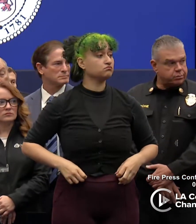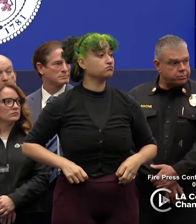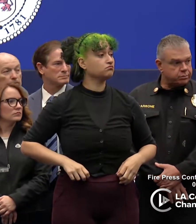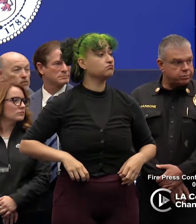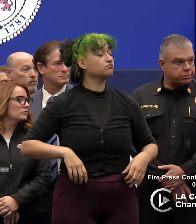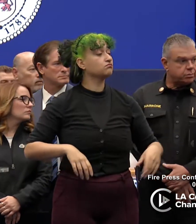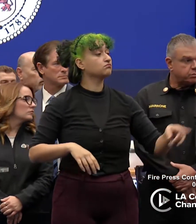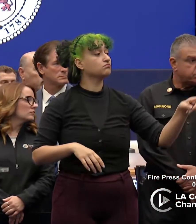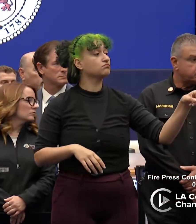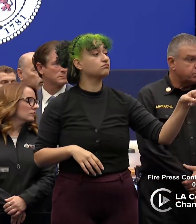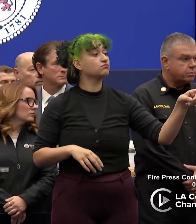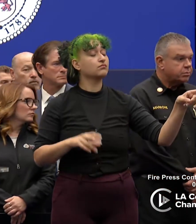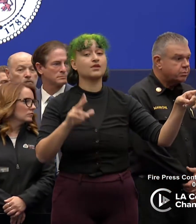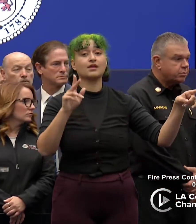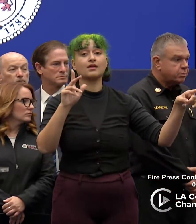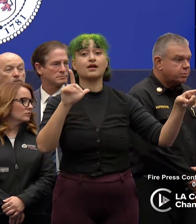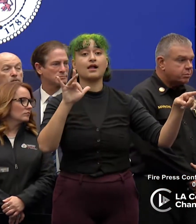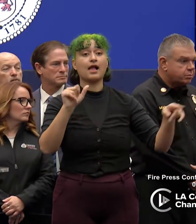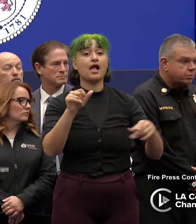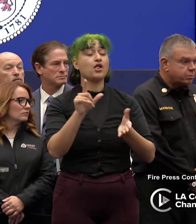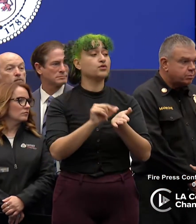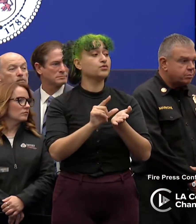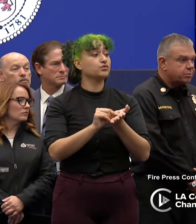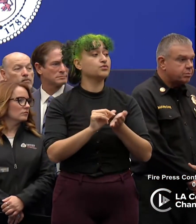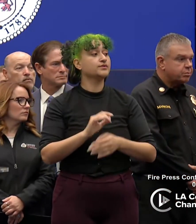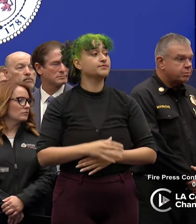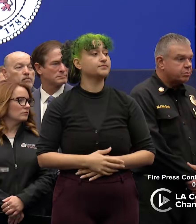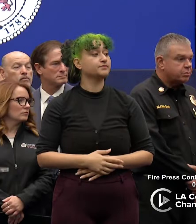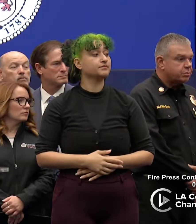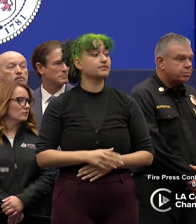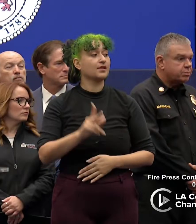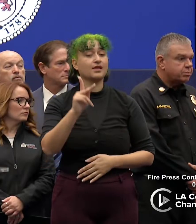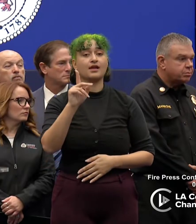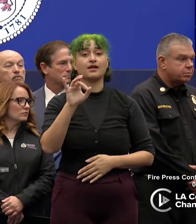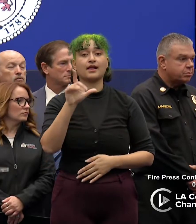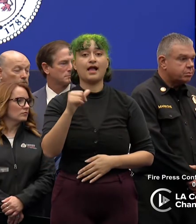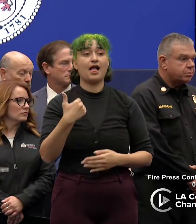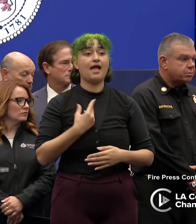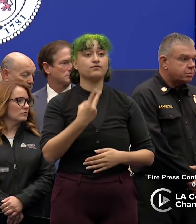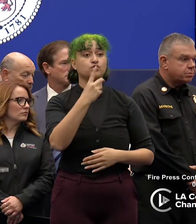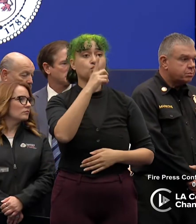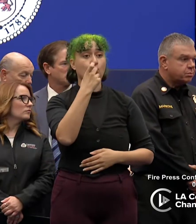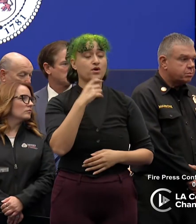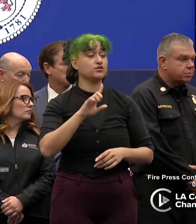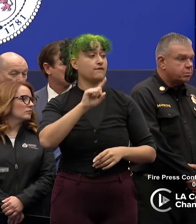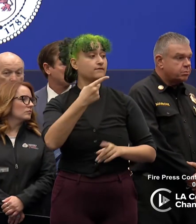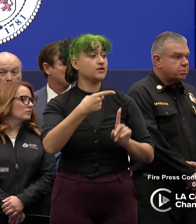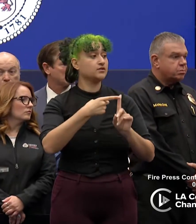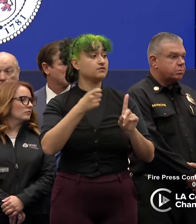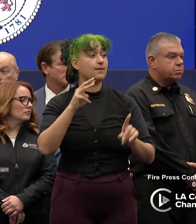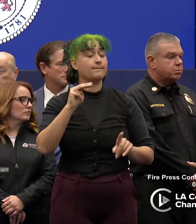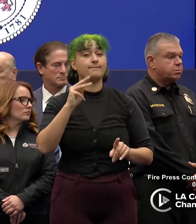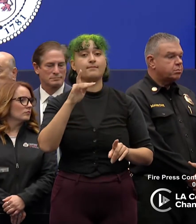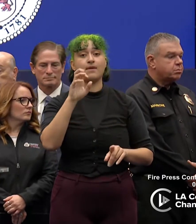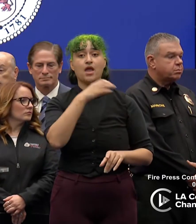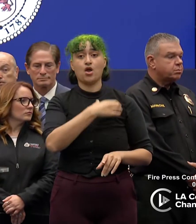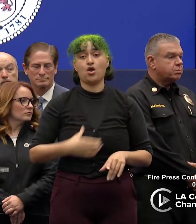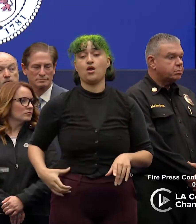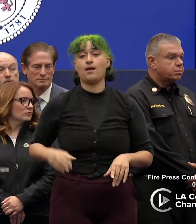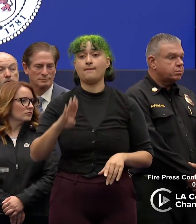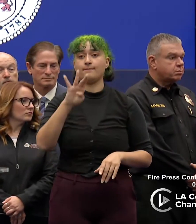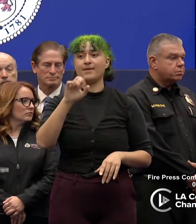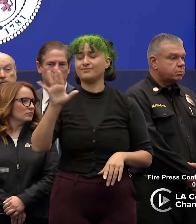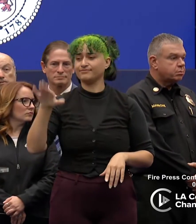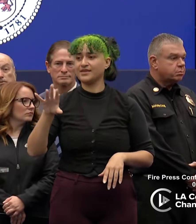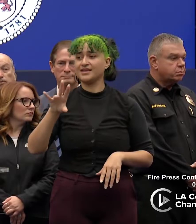something? Masa Sadie, KCAL News. Masa Sadie, KCAL News. I have two questions. The first is for Mayor Bass. Mayor,